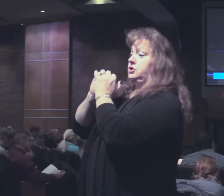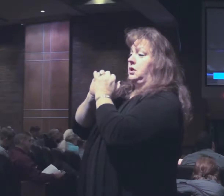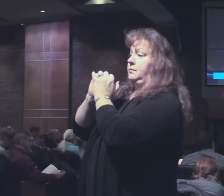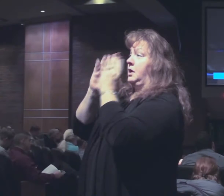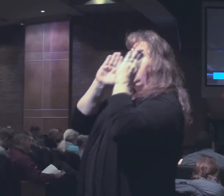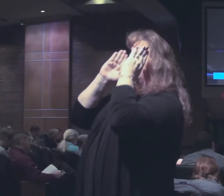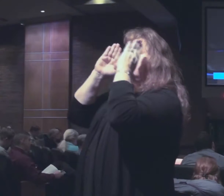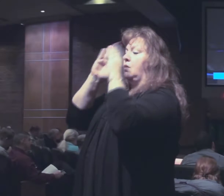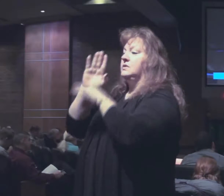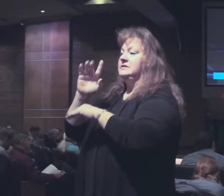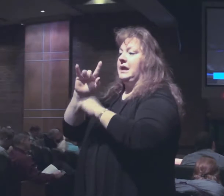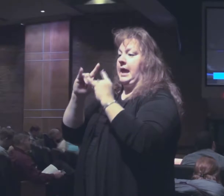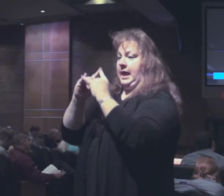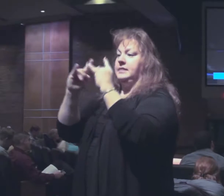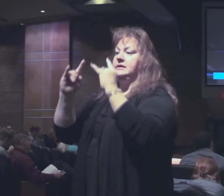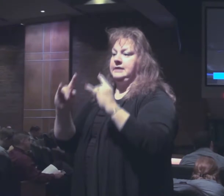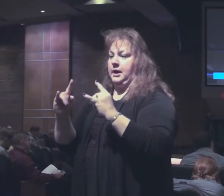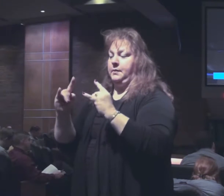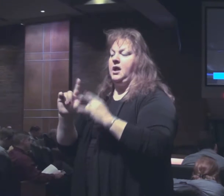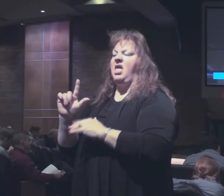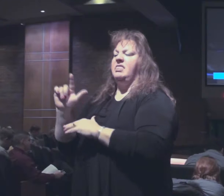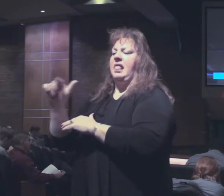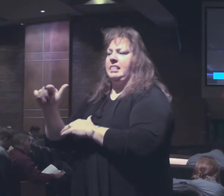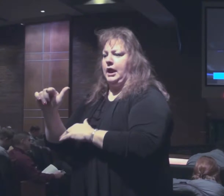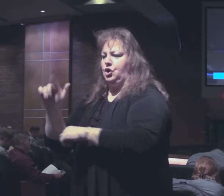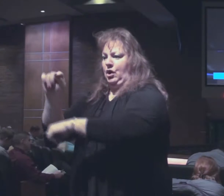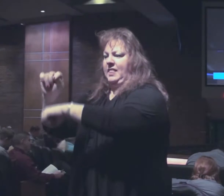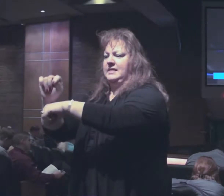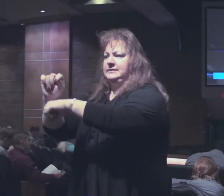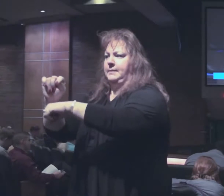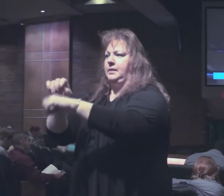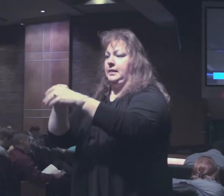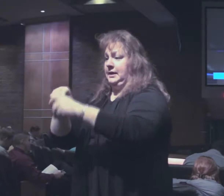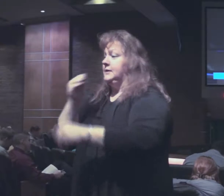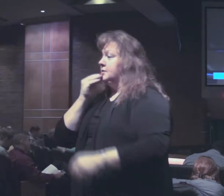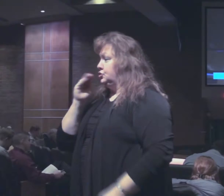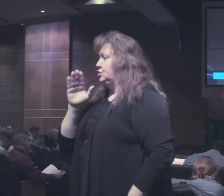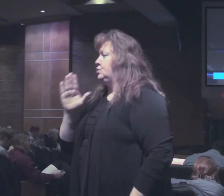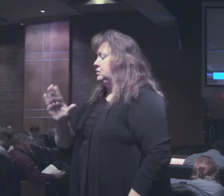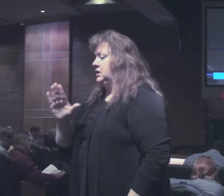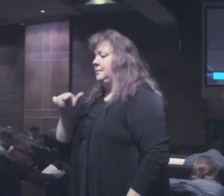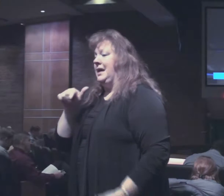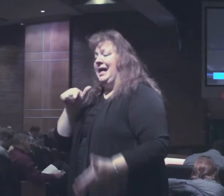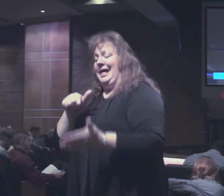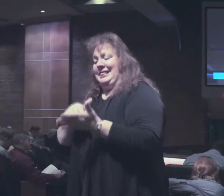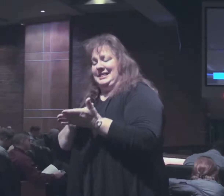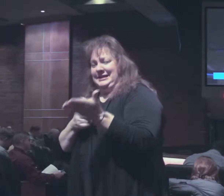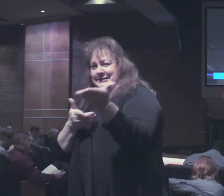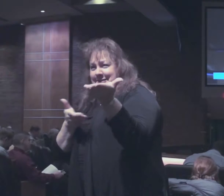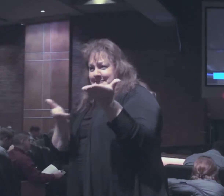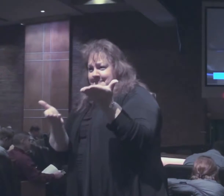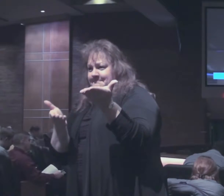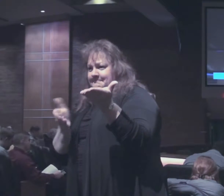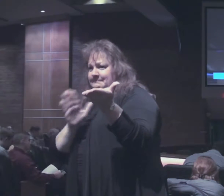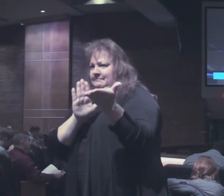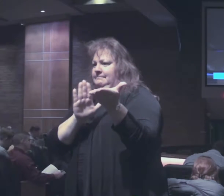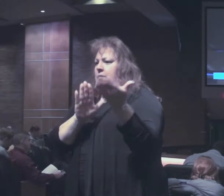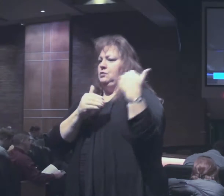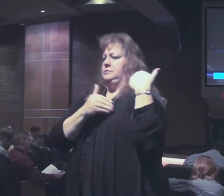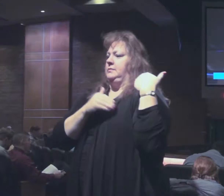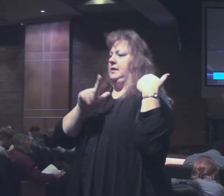the tabernacle and later at the temple in Jerusalem, this was a ministry that was part of the tribe of